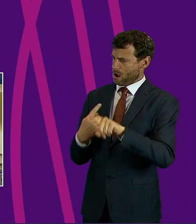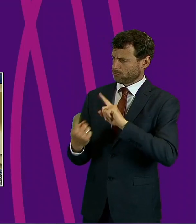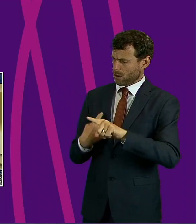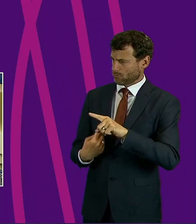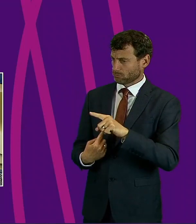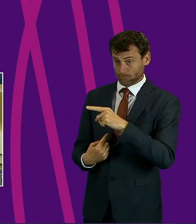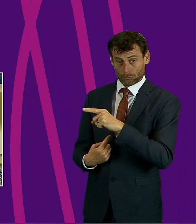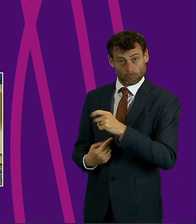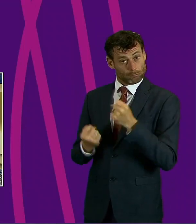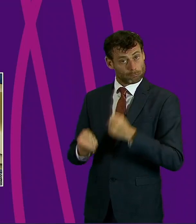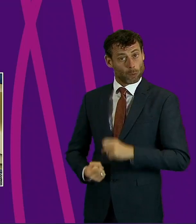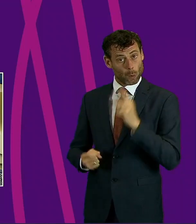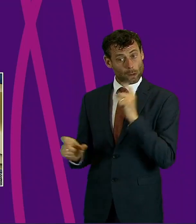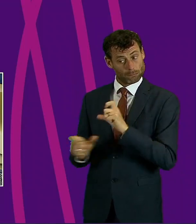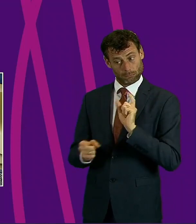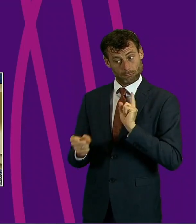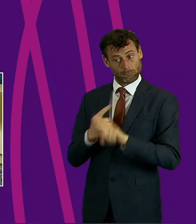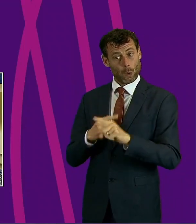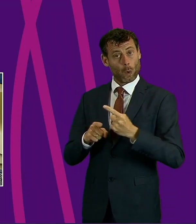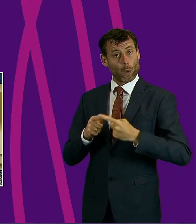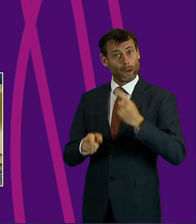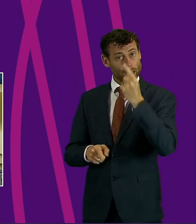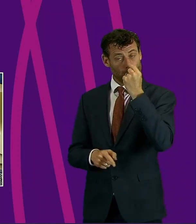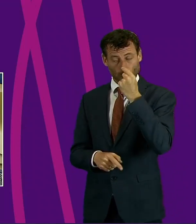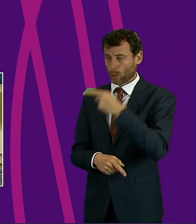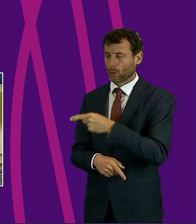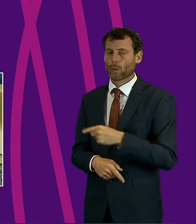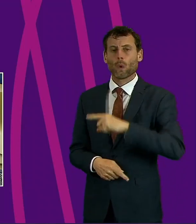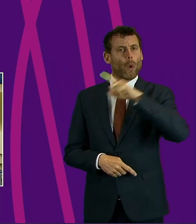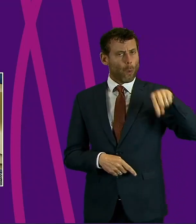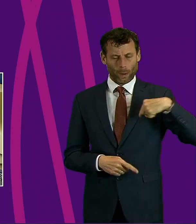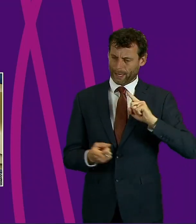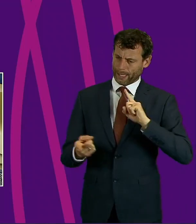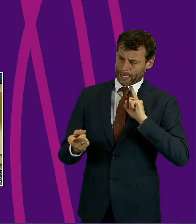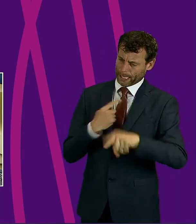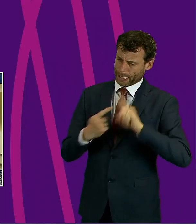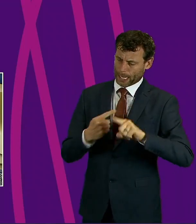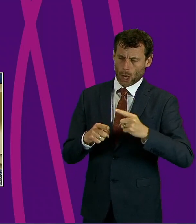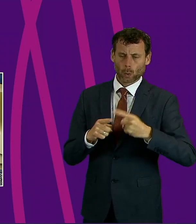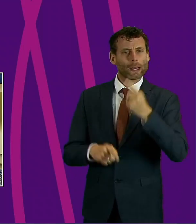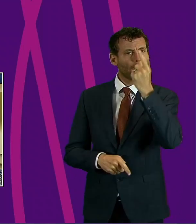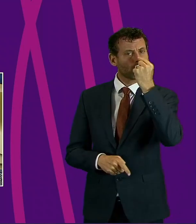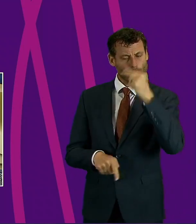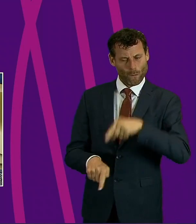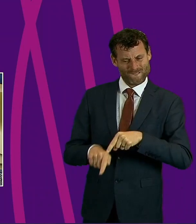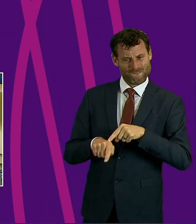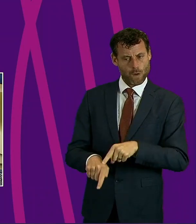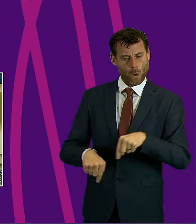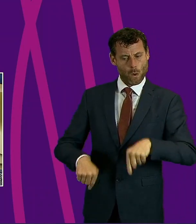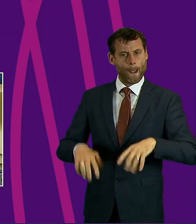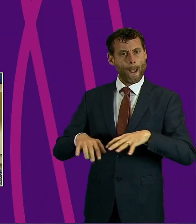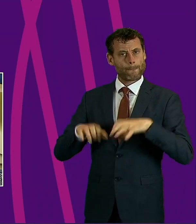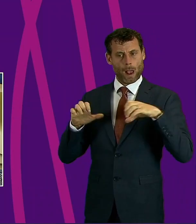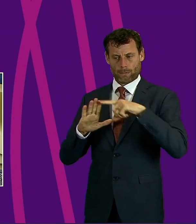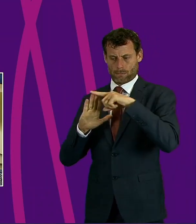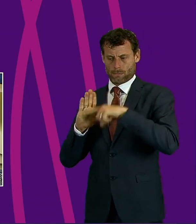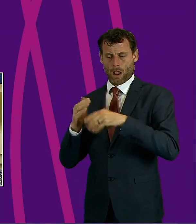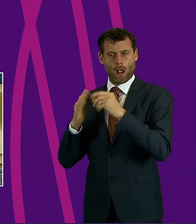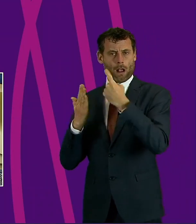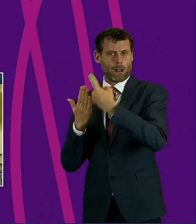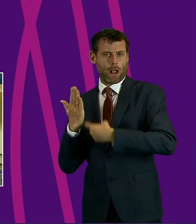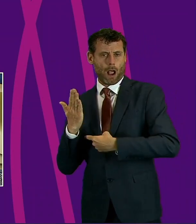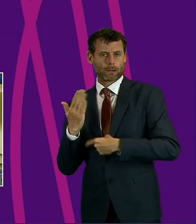as quickly as possible and within the deadlines agreed with Parliament, and the vast majority are answered on time. I think it is only fair to